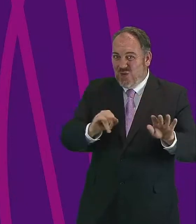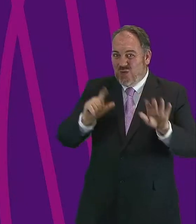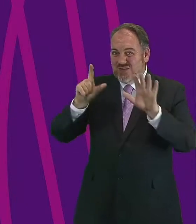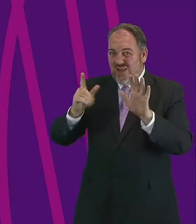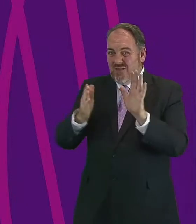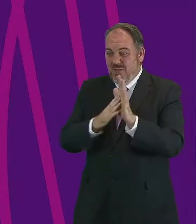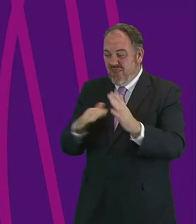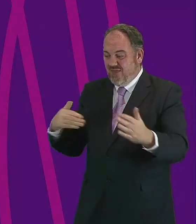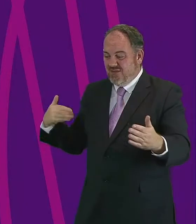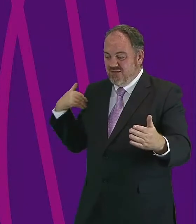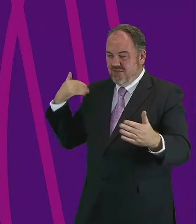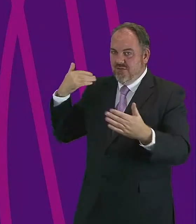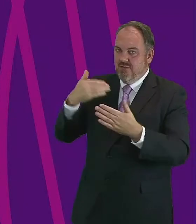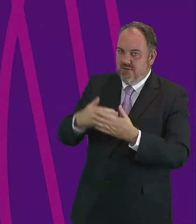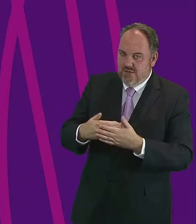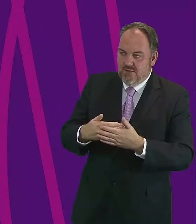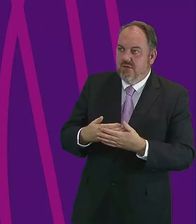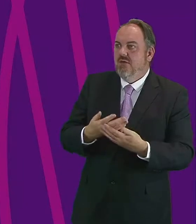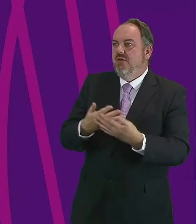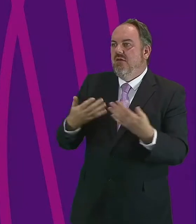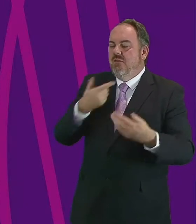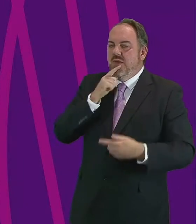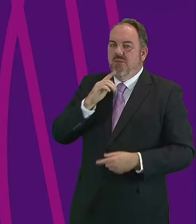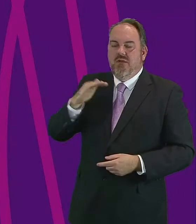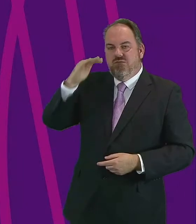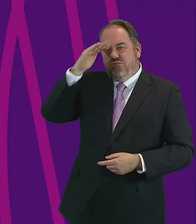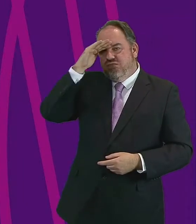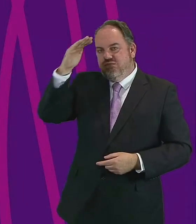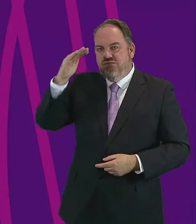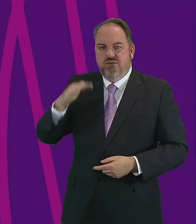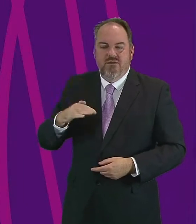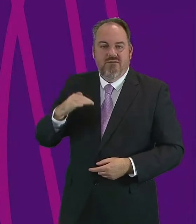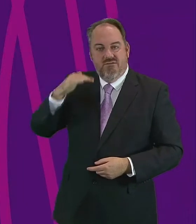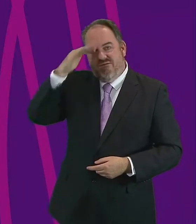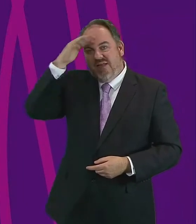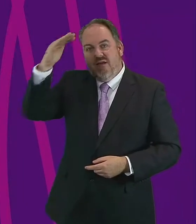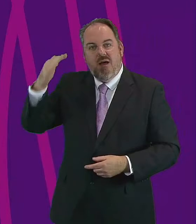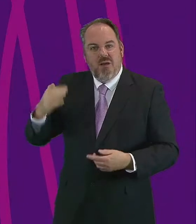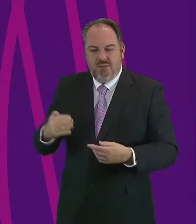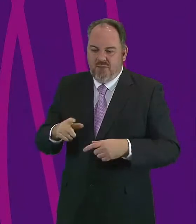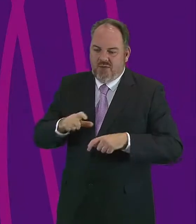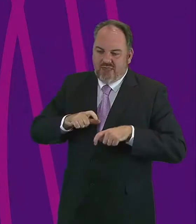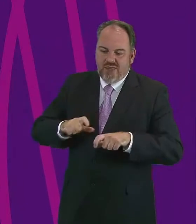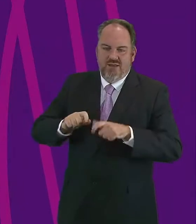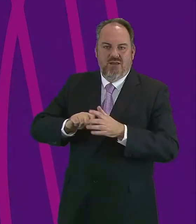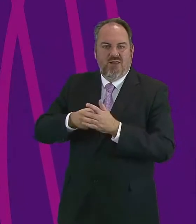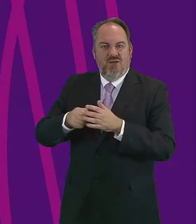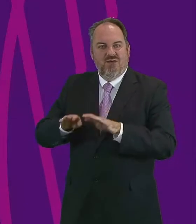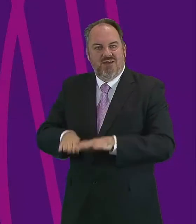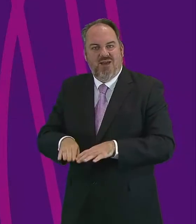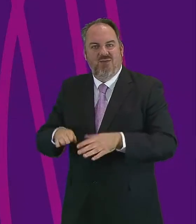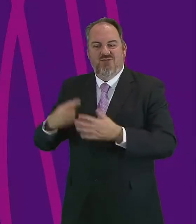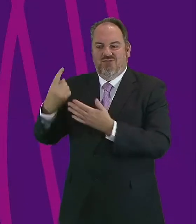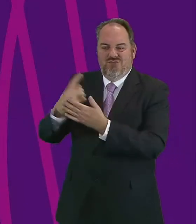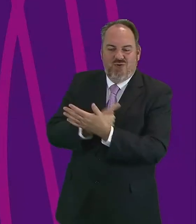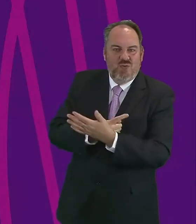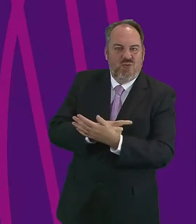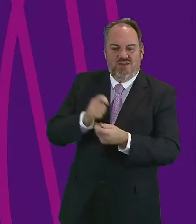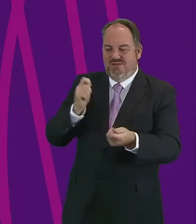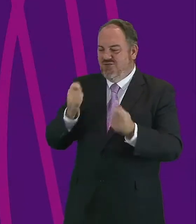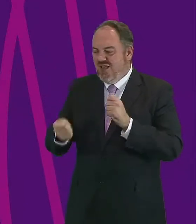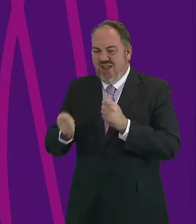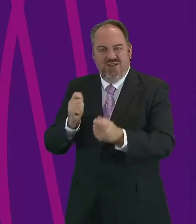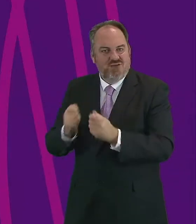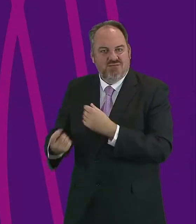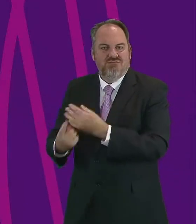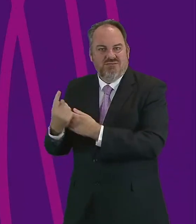things have changed. People are weary. We are all weary. All of us want to protect lives. All of us want to help our fellow citizens.